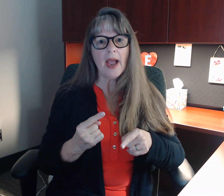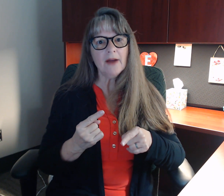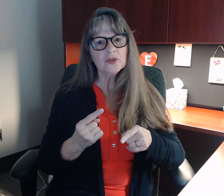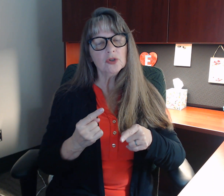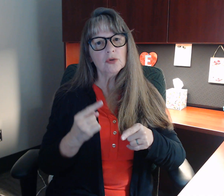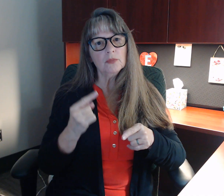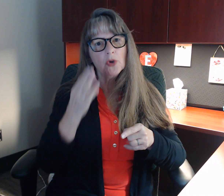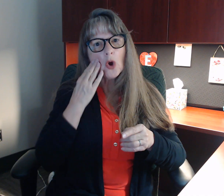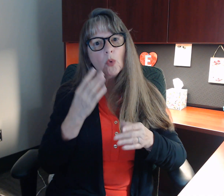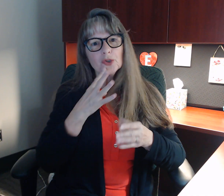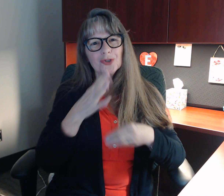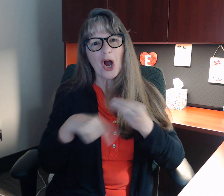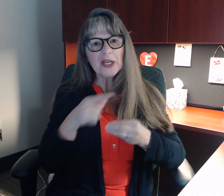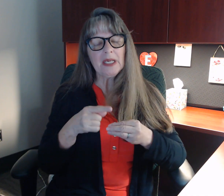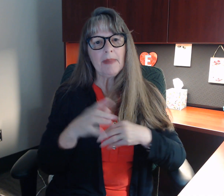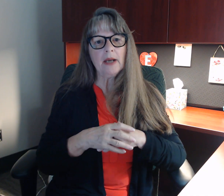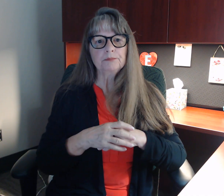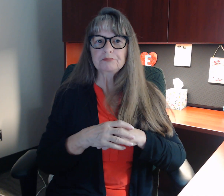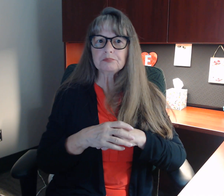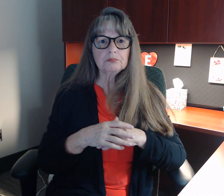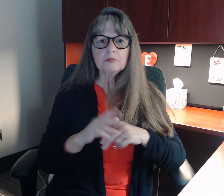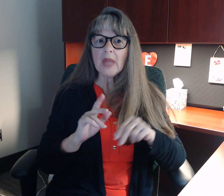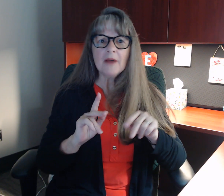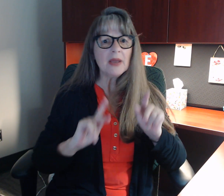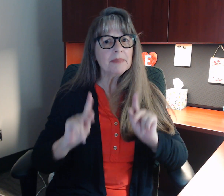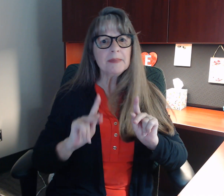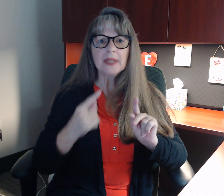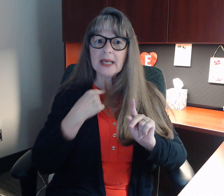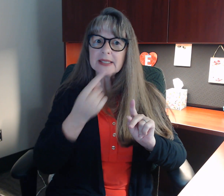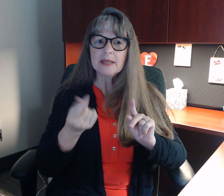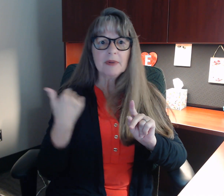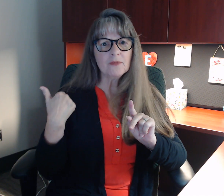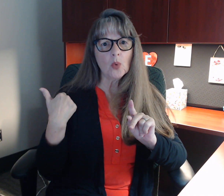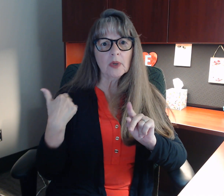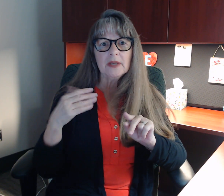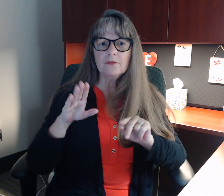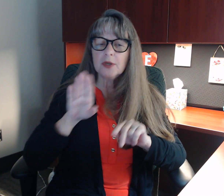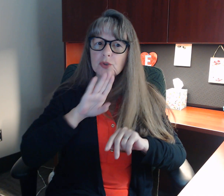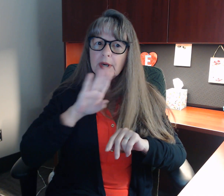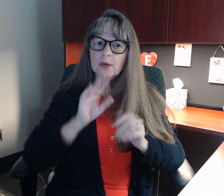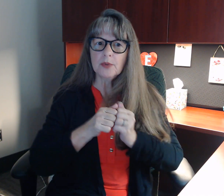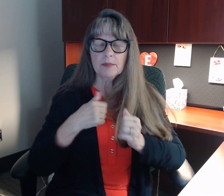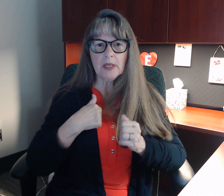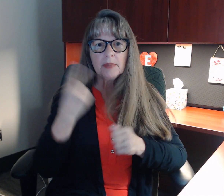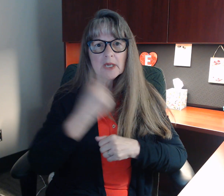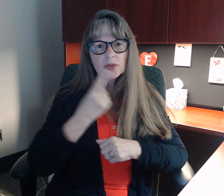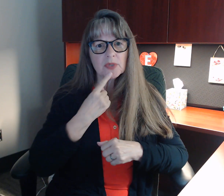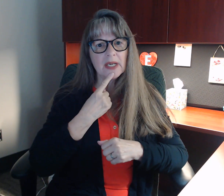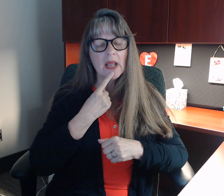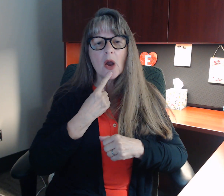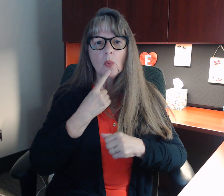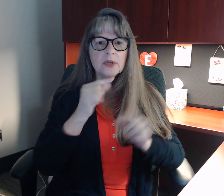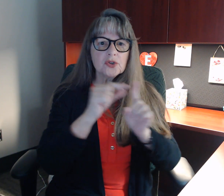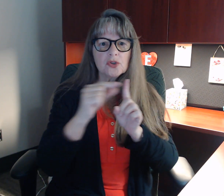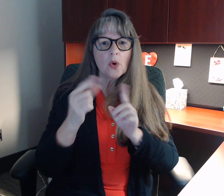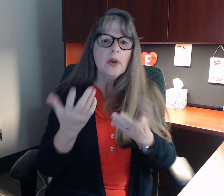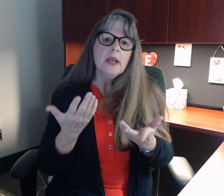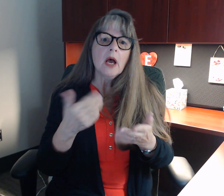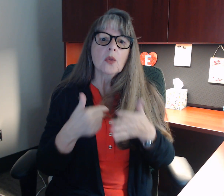to know what you're talking about. I've had people, like I said before, get frustrated with me because they're saying, well, so in other